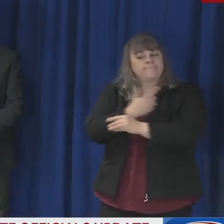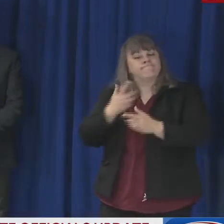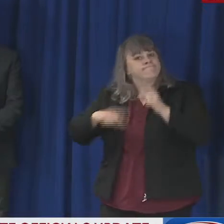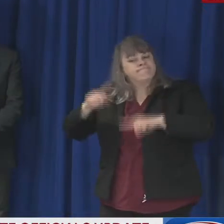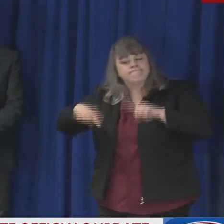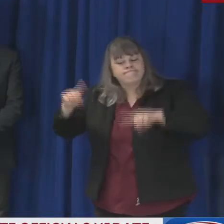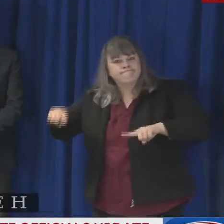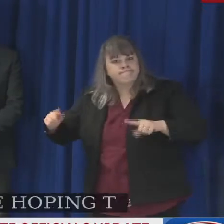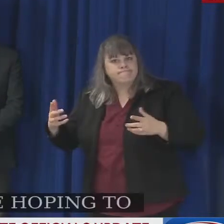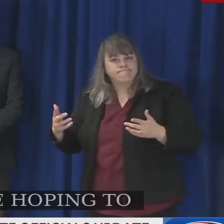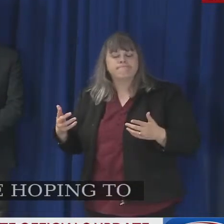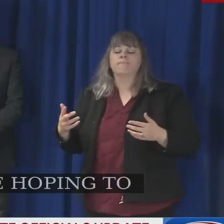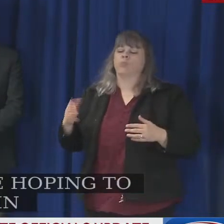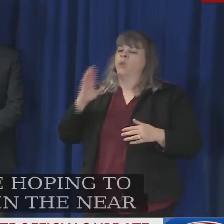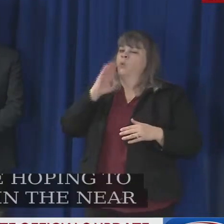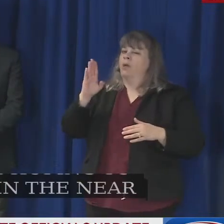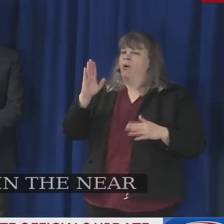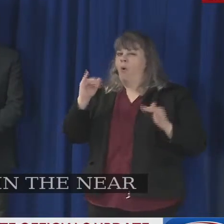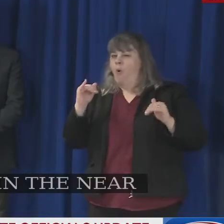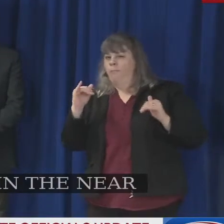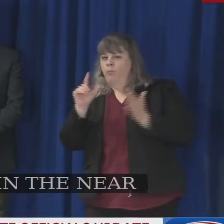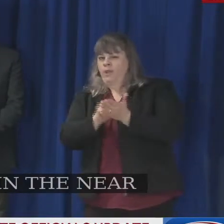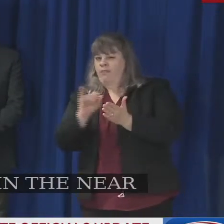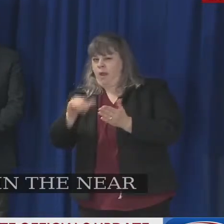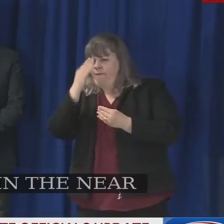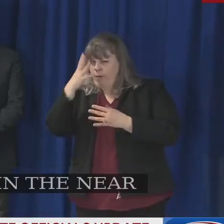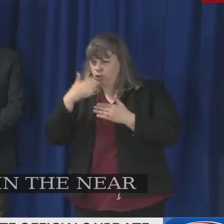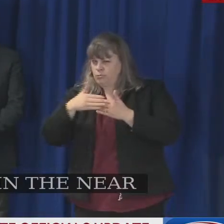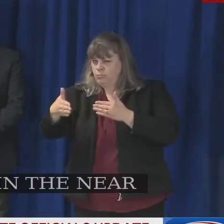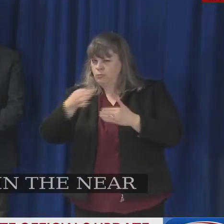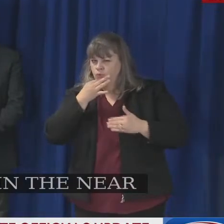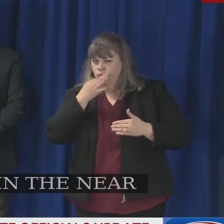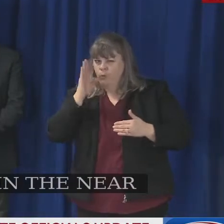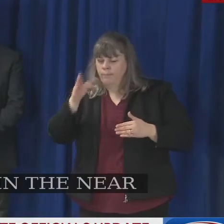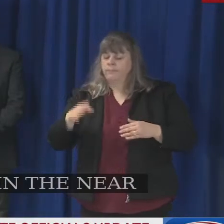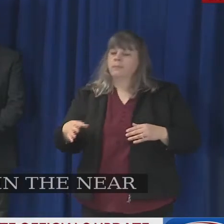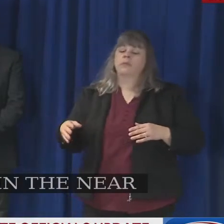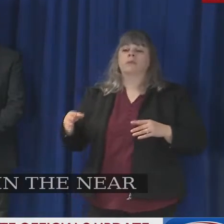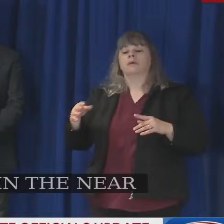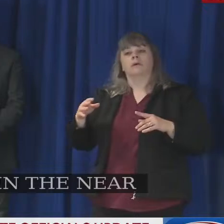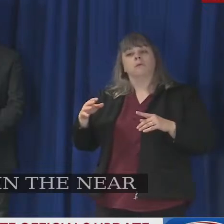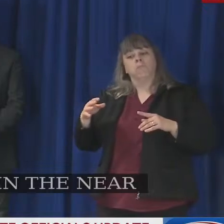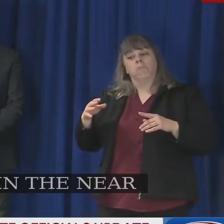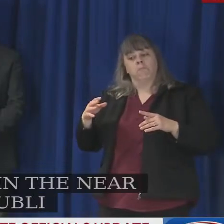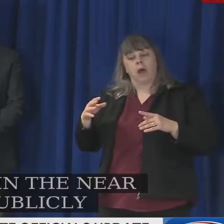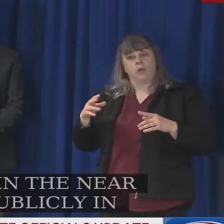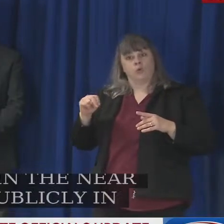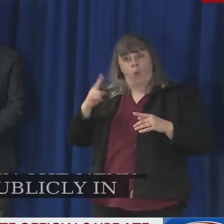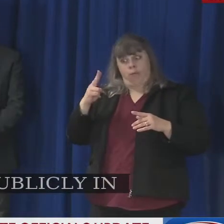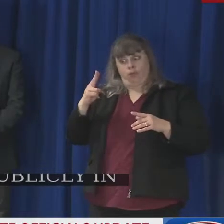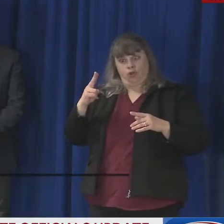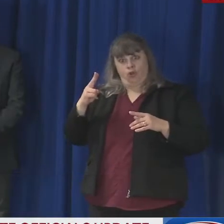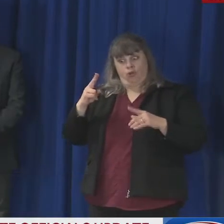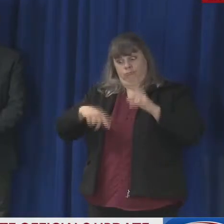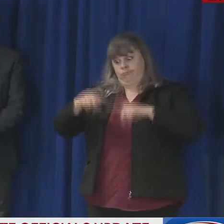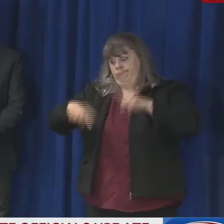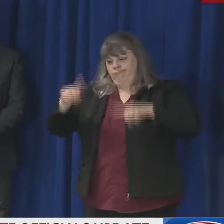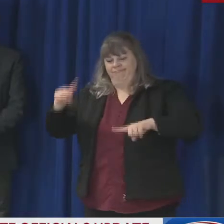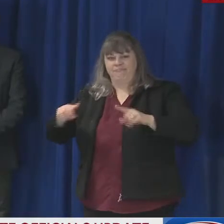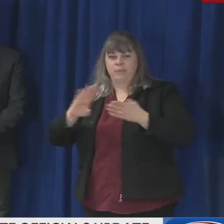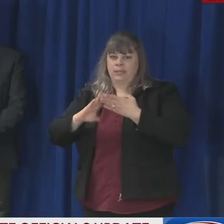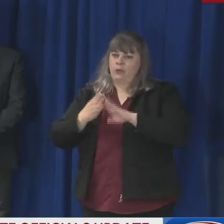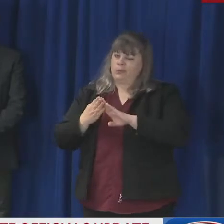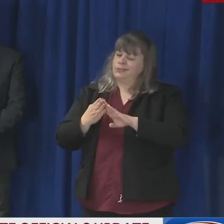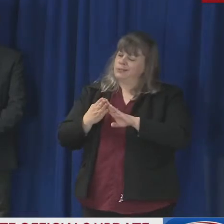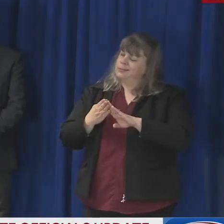But, you know, there's still a large variation in vaccination rates when you look at, you know, look at the data in New Hampshire at a town by town level.